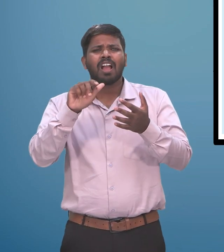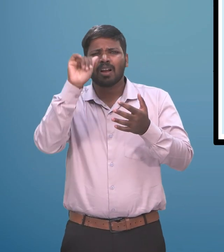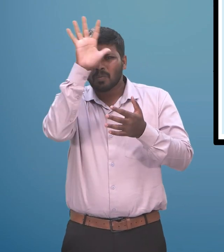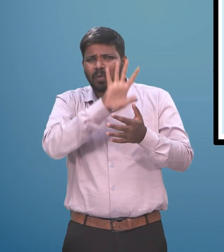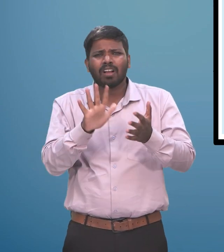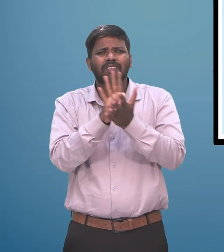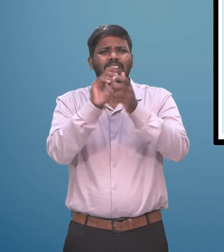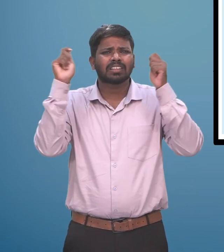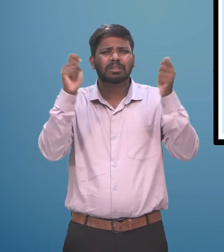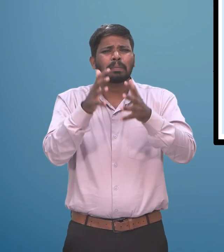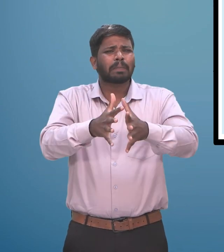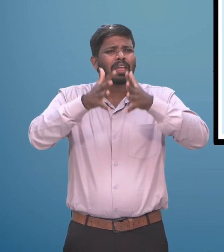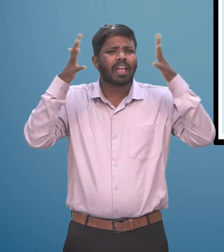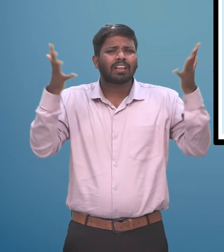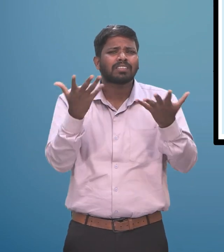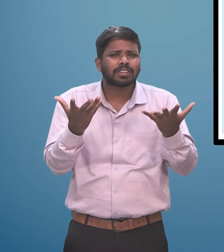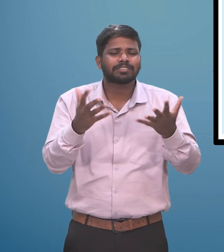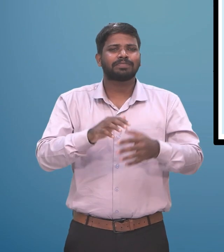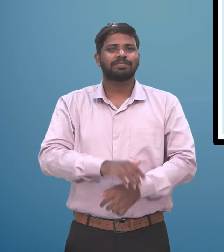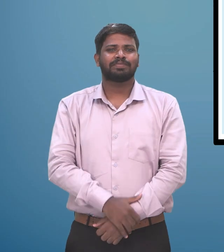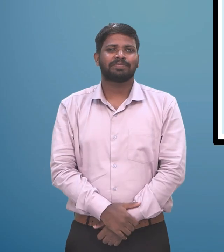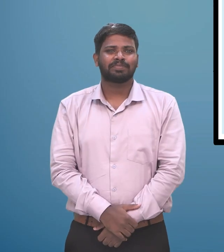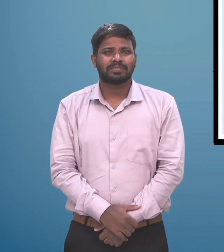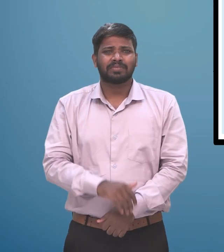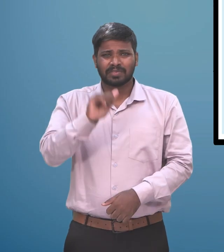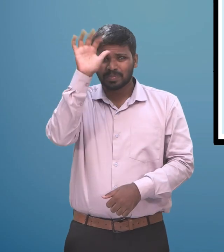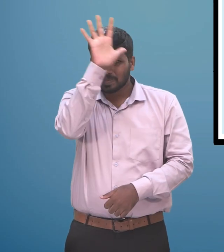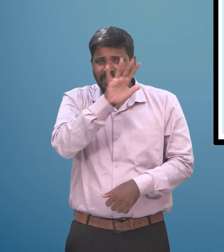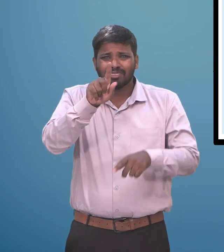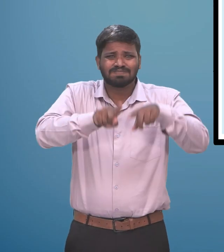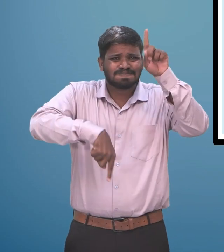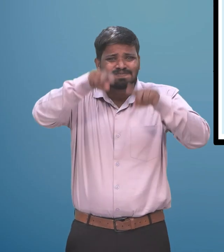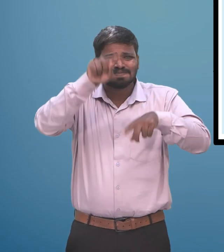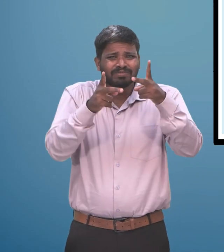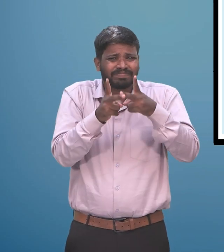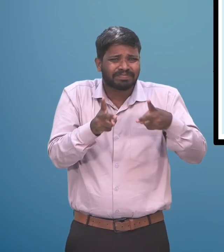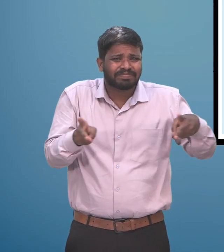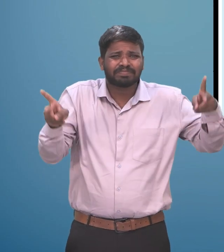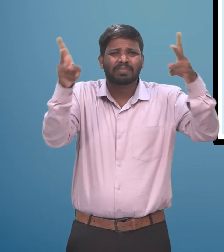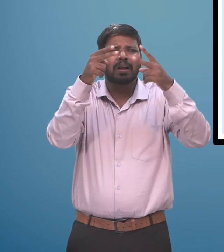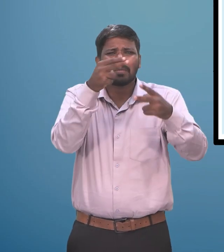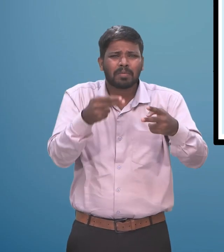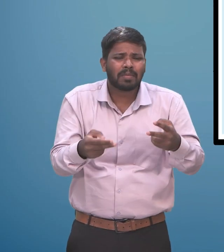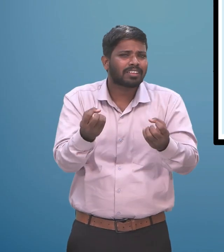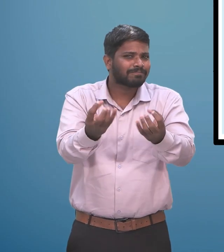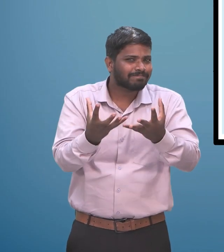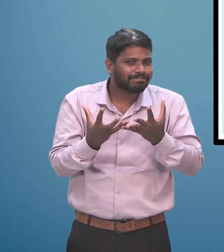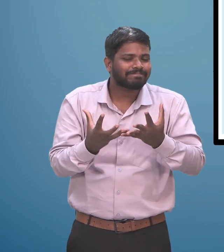major festivals take place in India. Make a list of the few main ones and their various names in